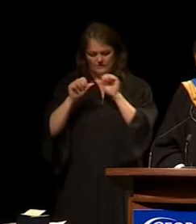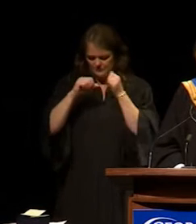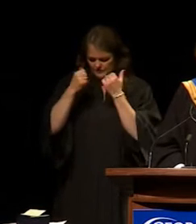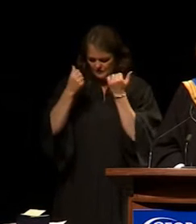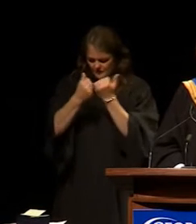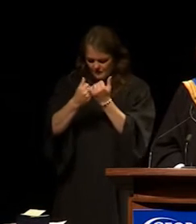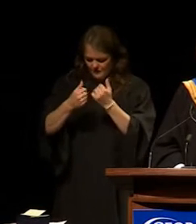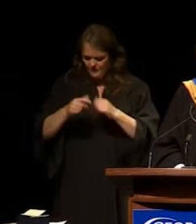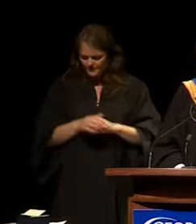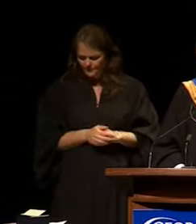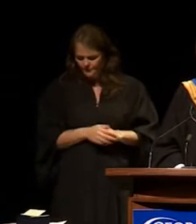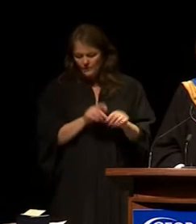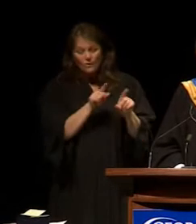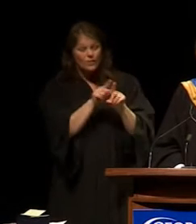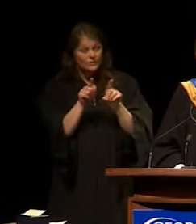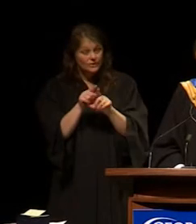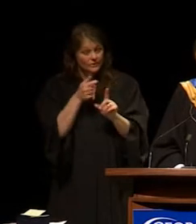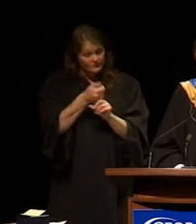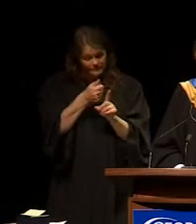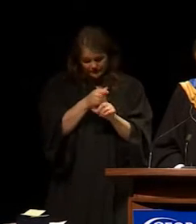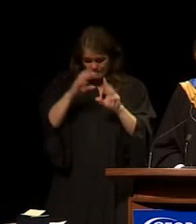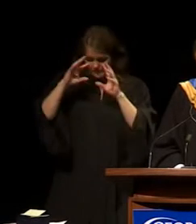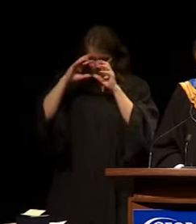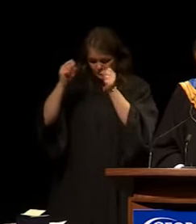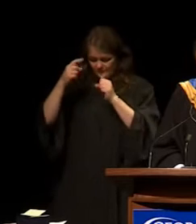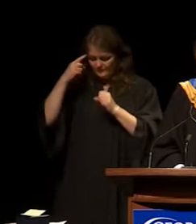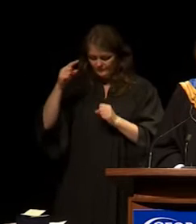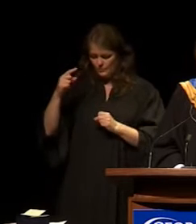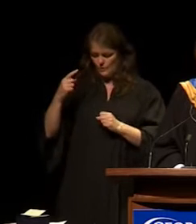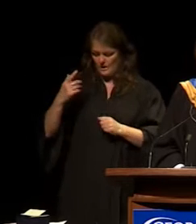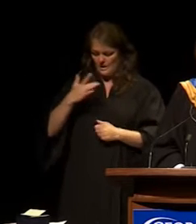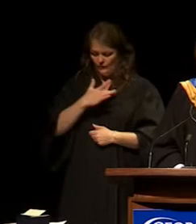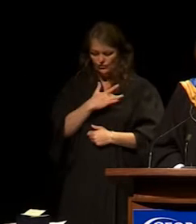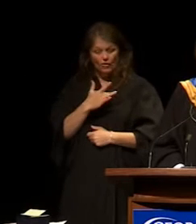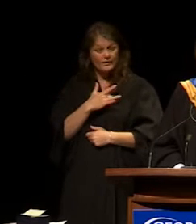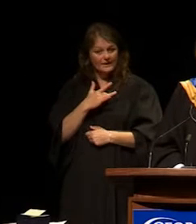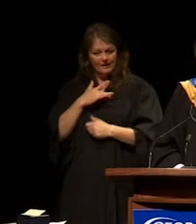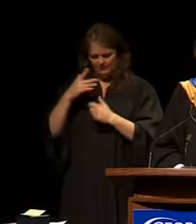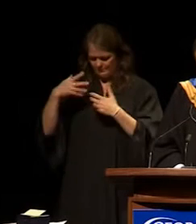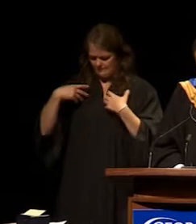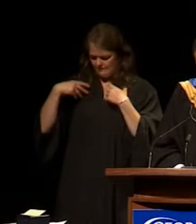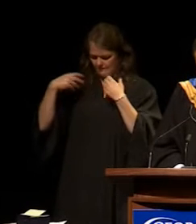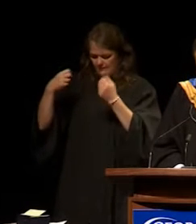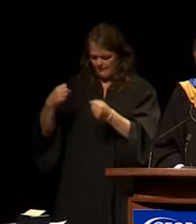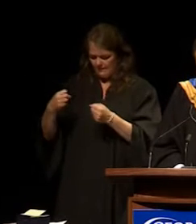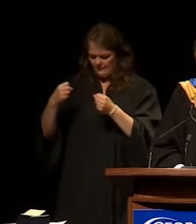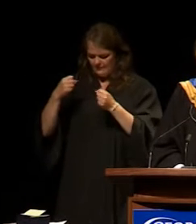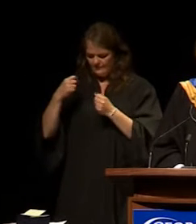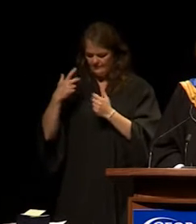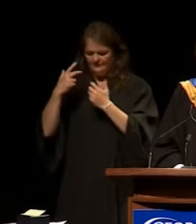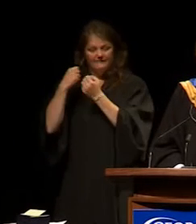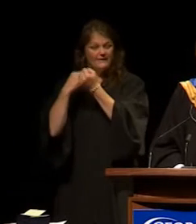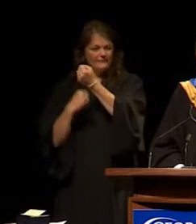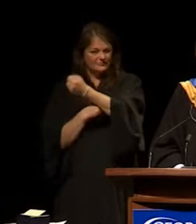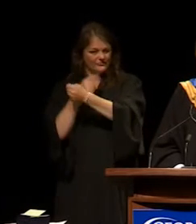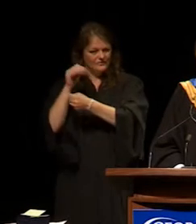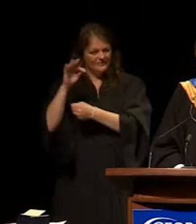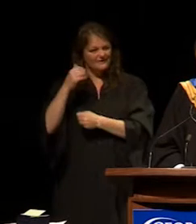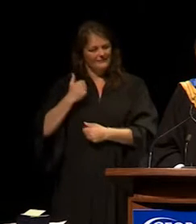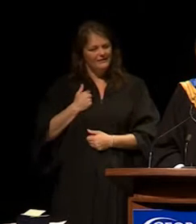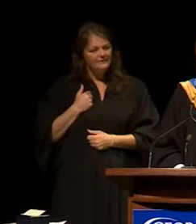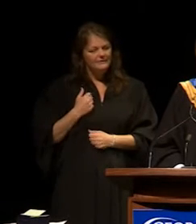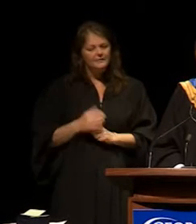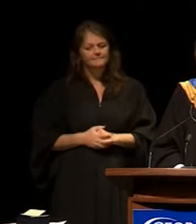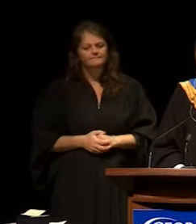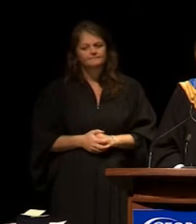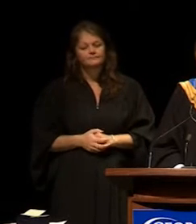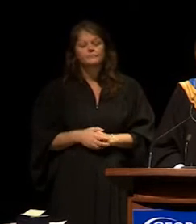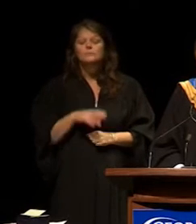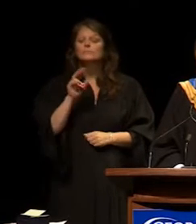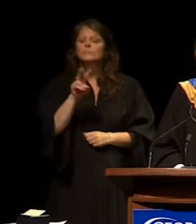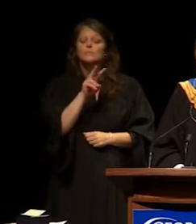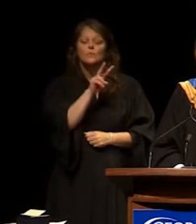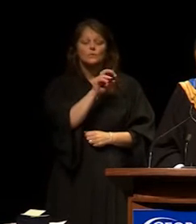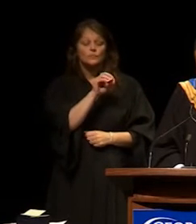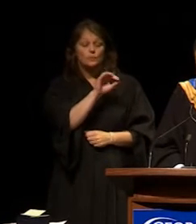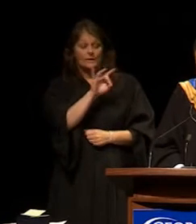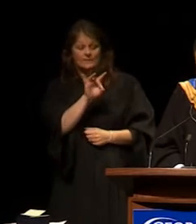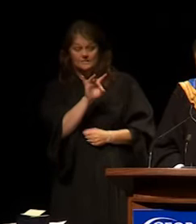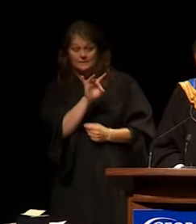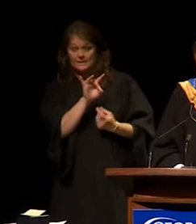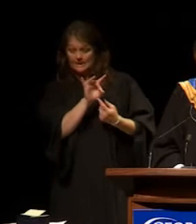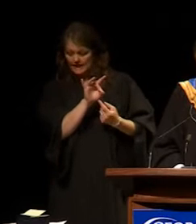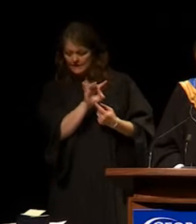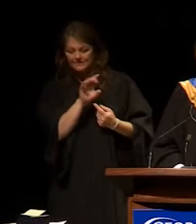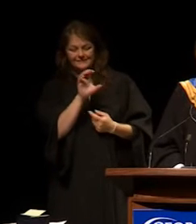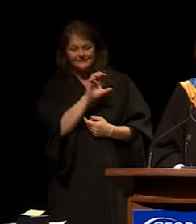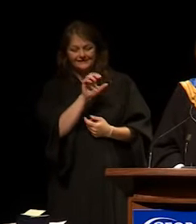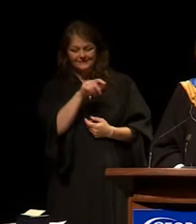Cardiac Health Foundation of Canada. He is the recipient of the 2008